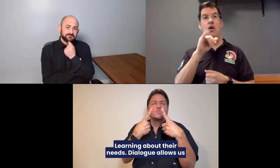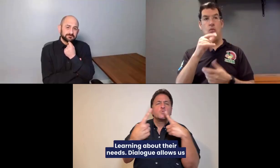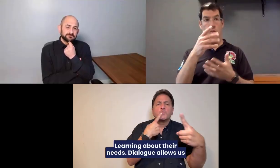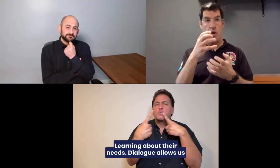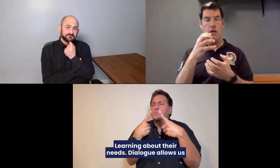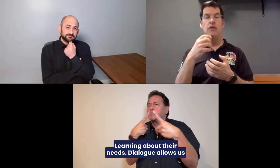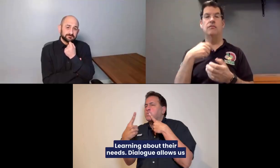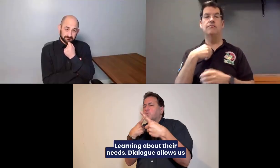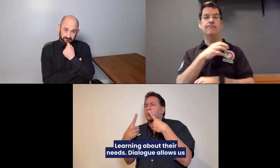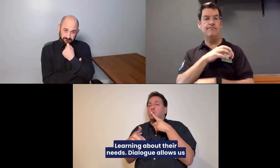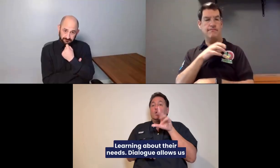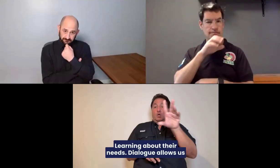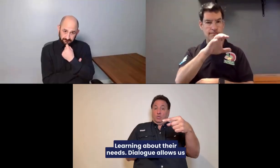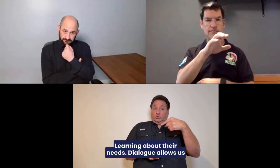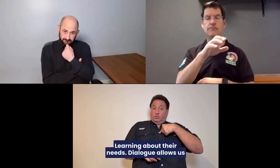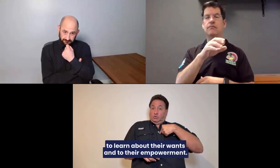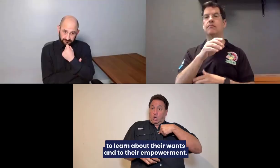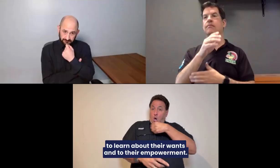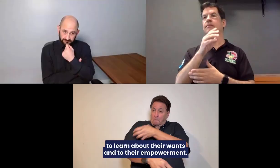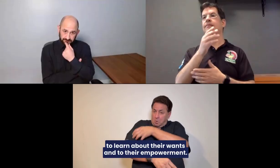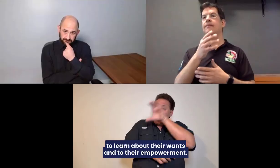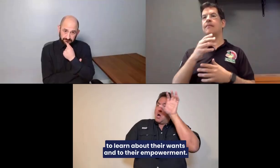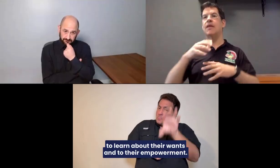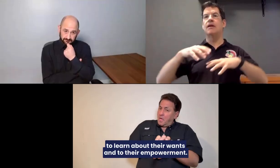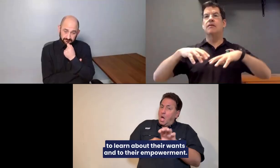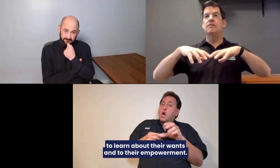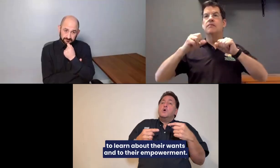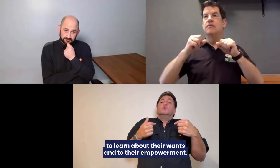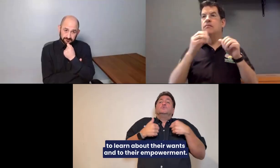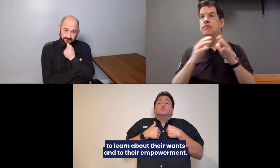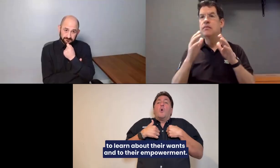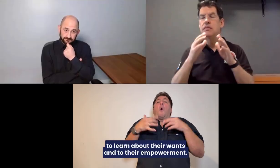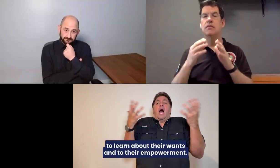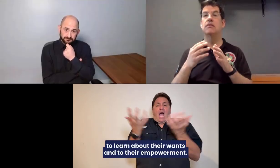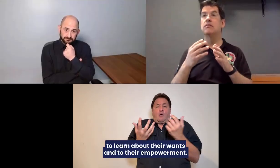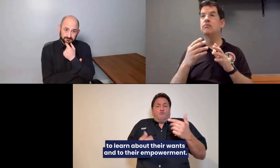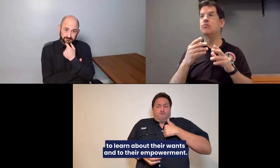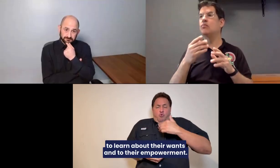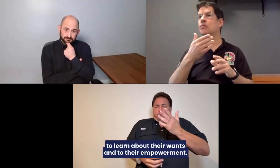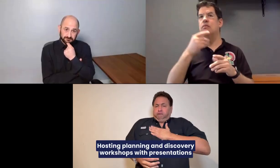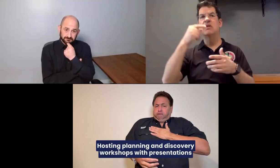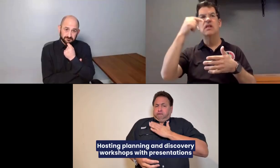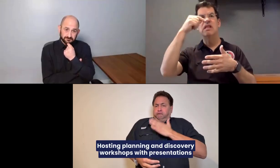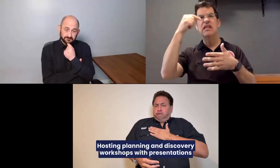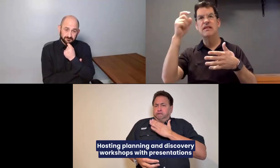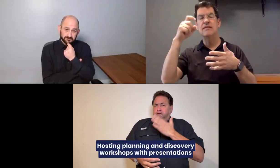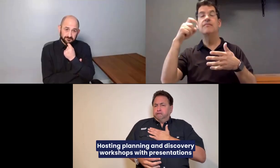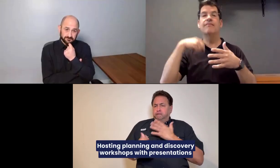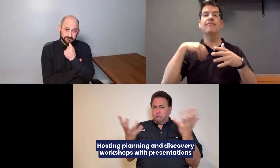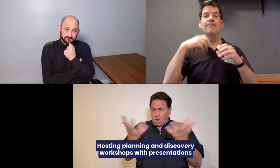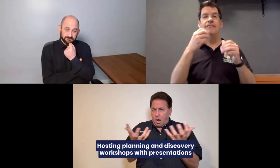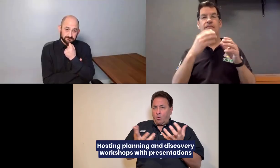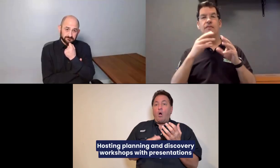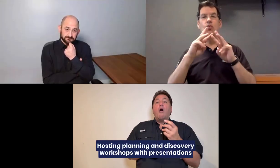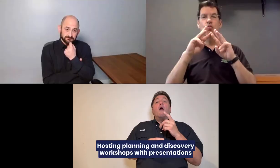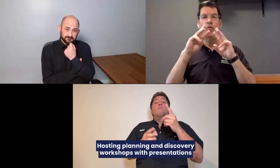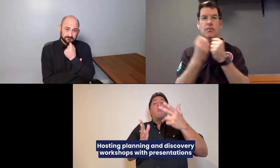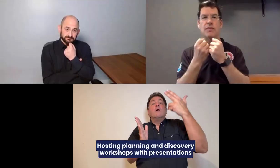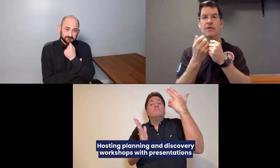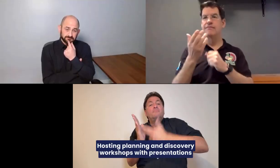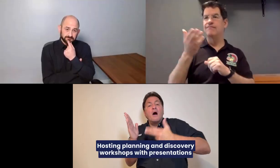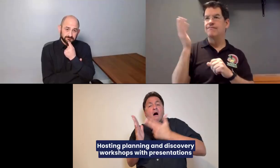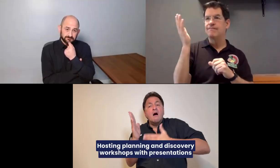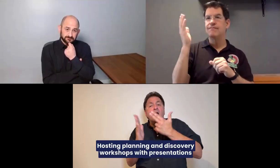needs. Dialogue allows us to learn about their wants and to their empowerment. Hosting planning and discovery